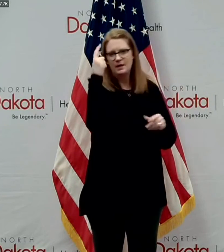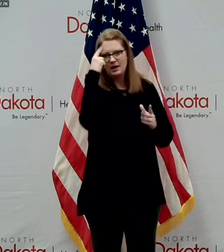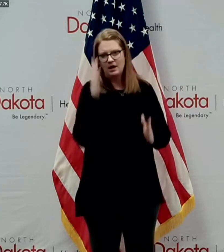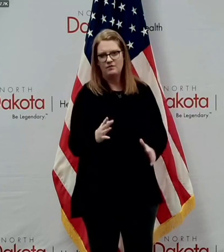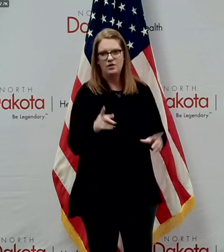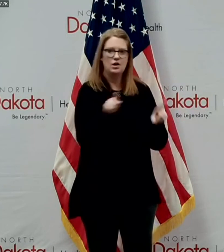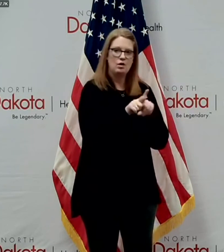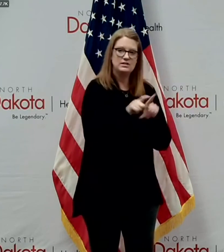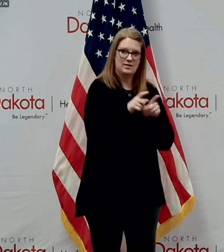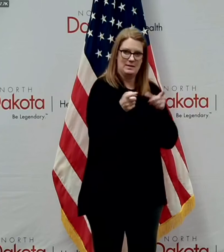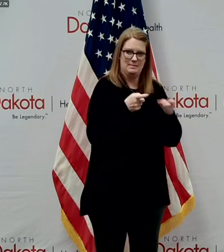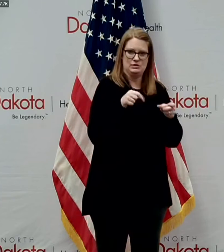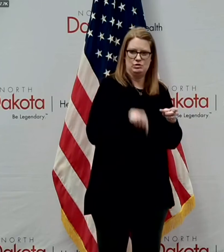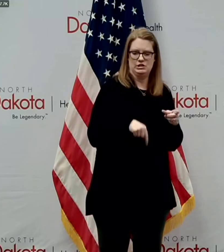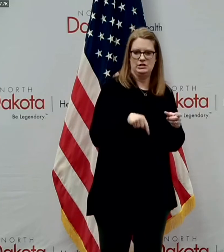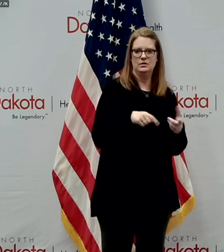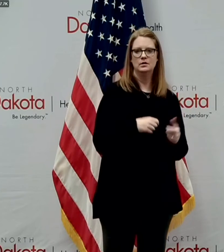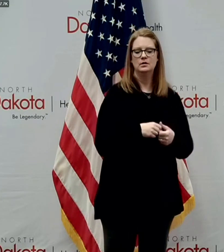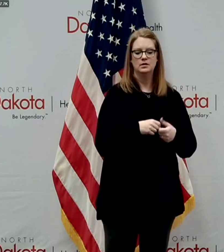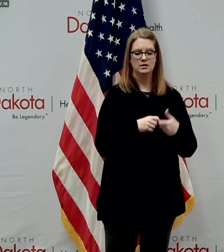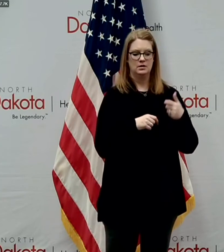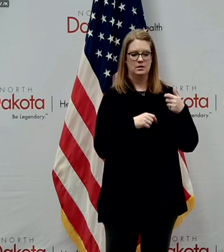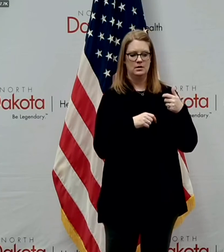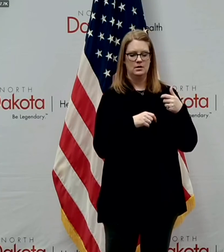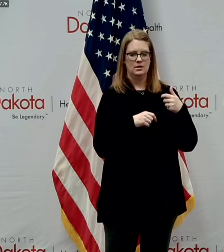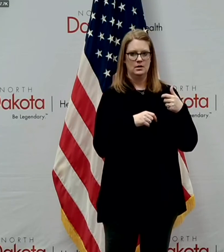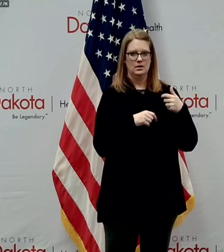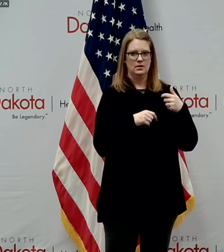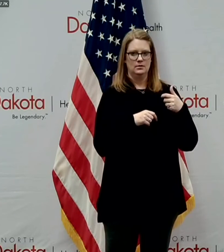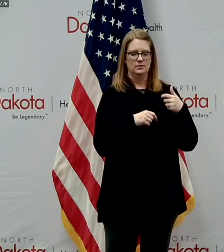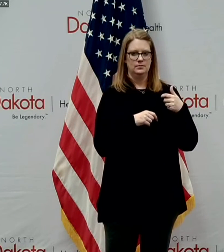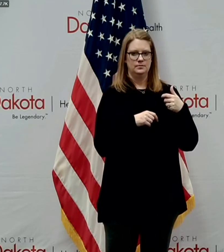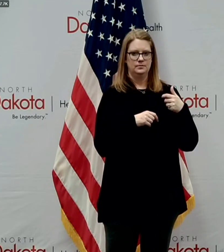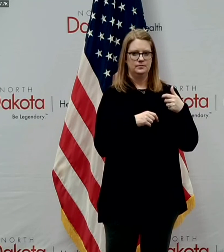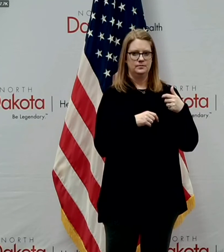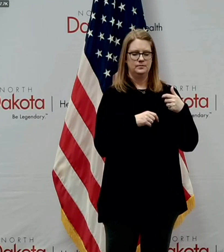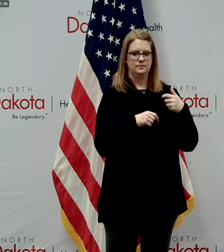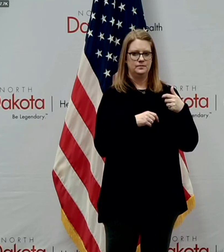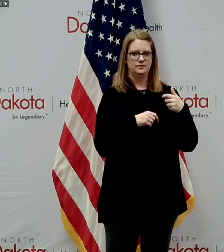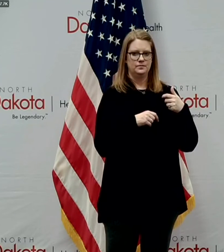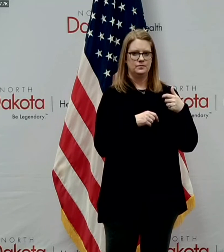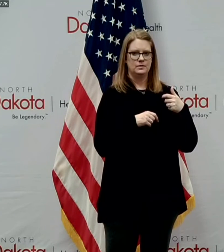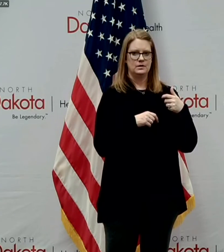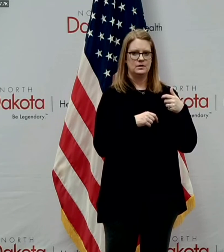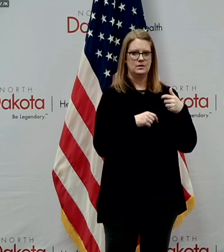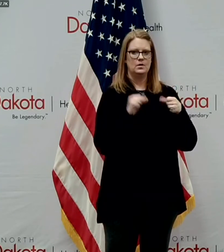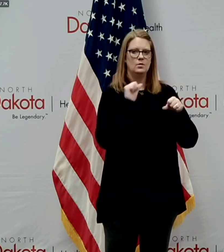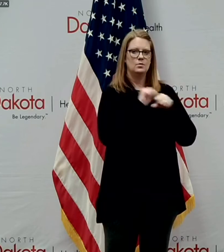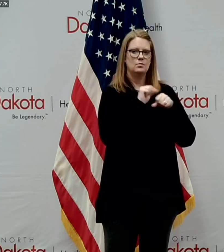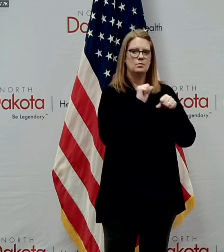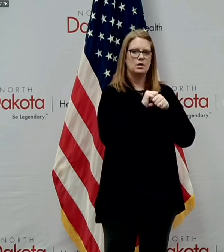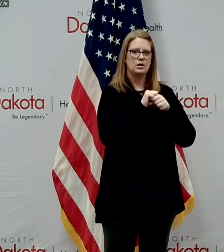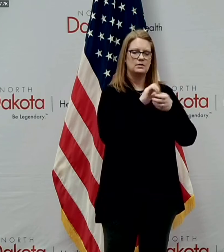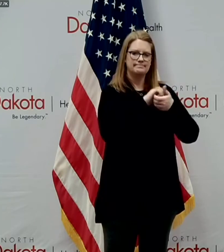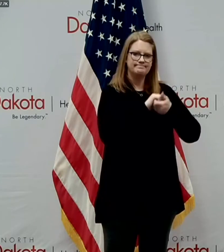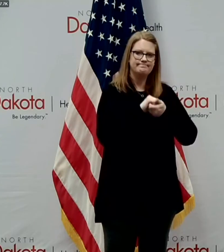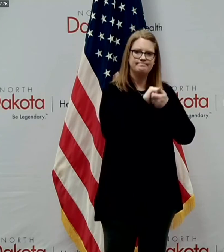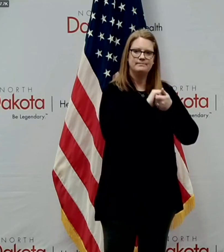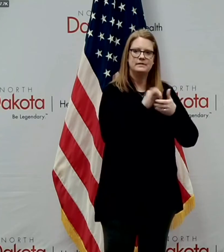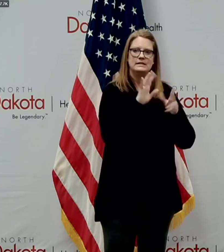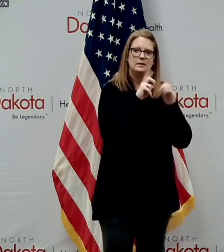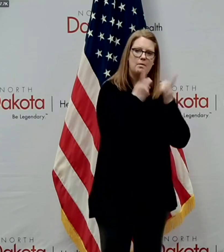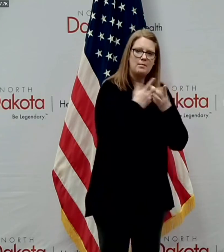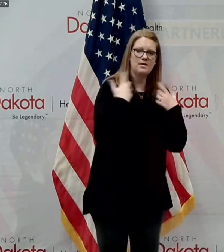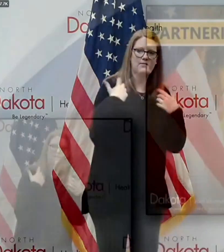Probably the three big key leaders that we work in partnership with the tribes is obviously the